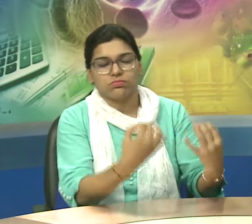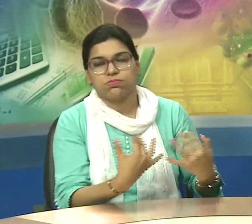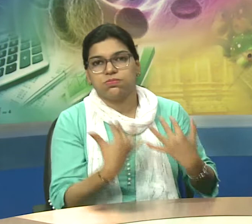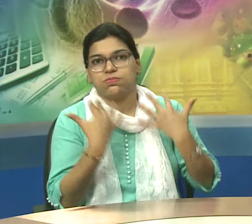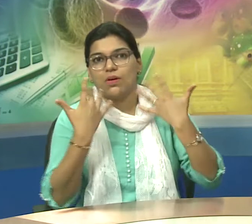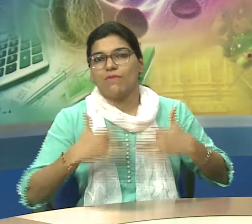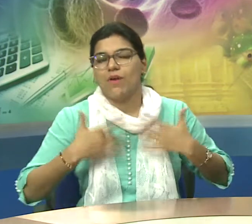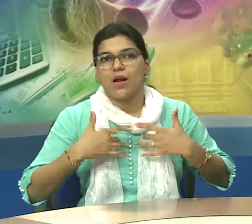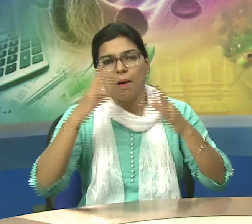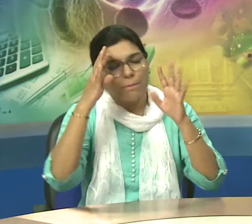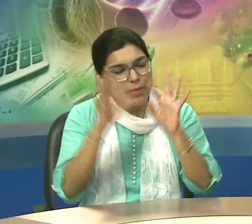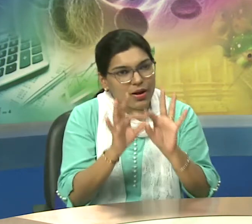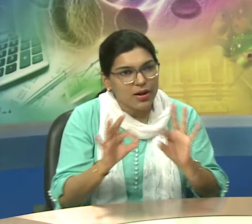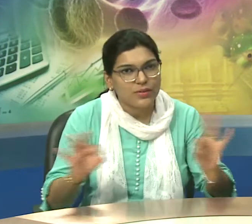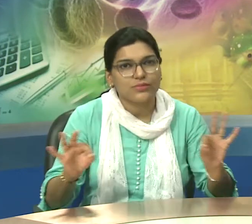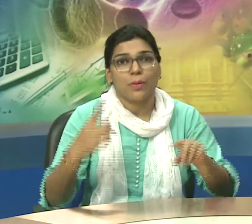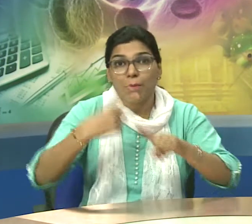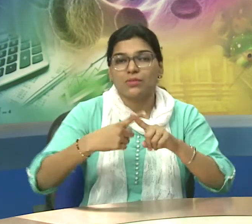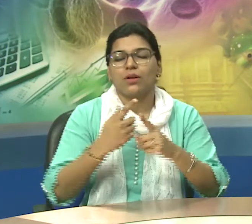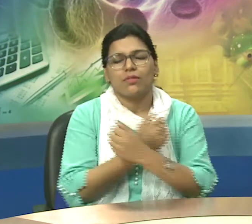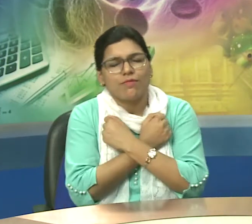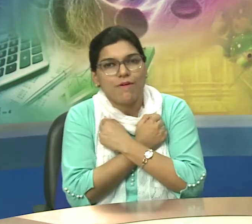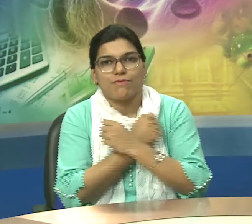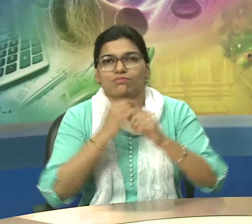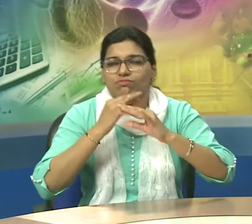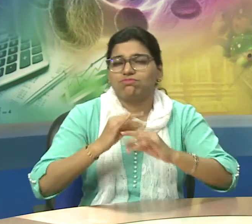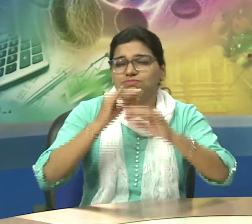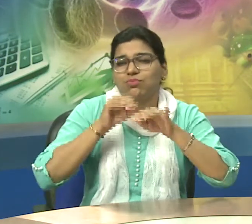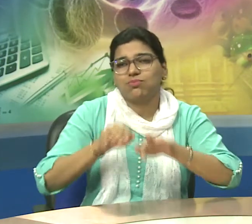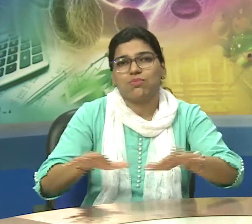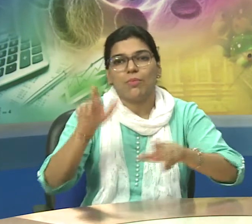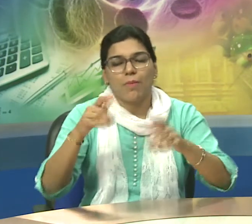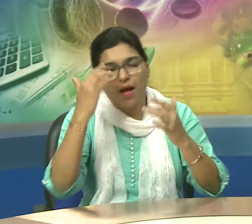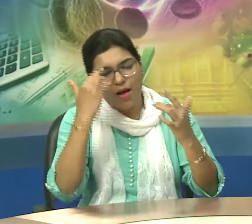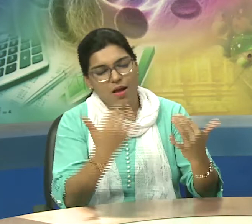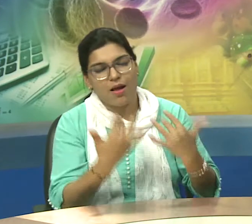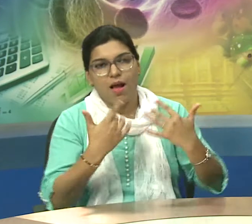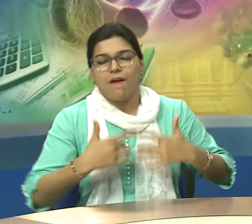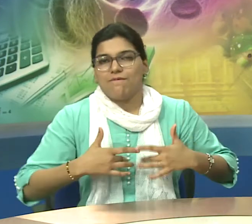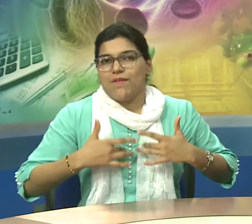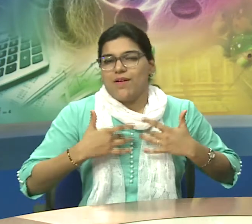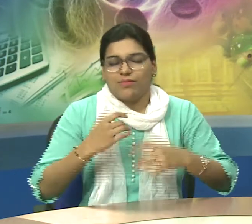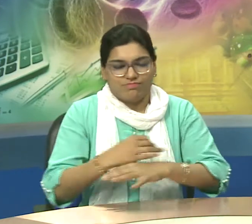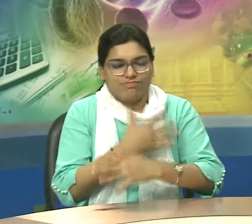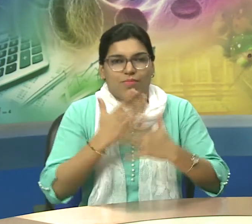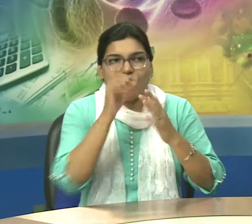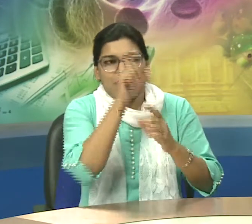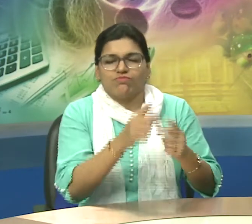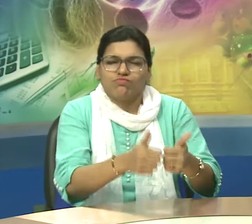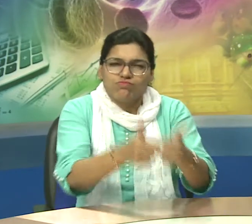This great man spread peace and love